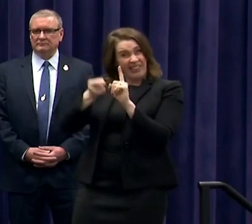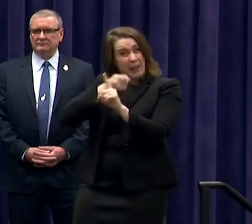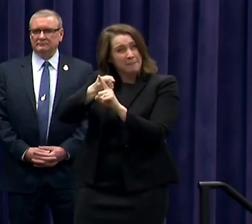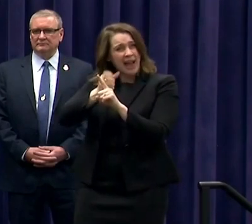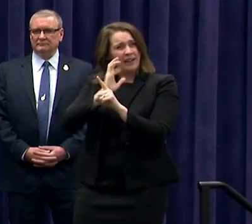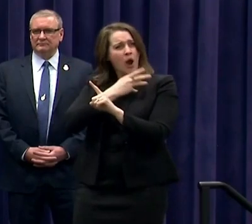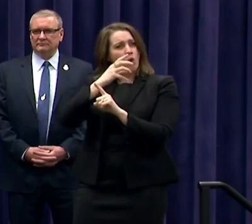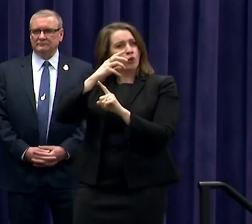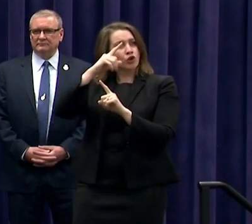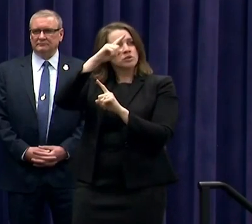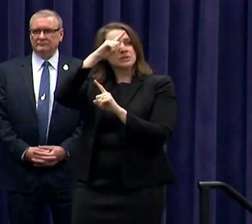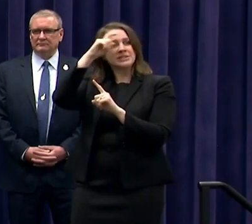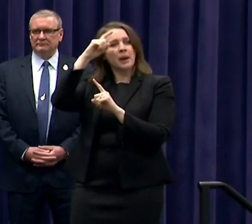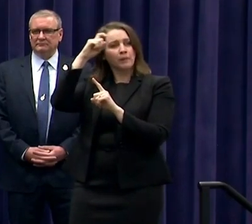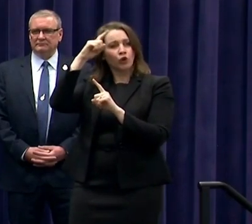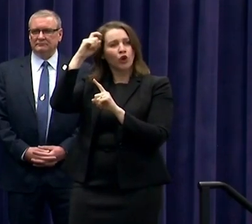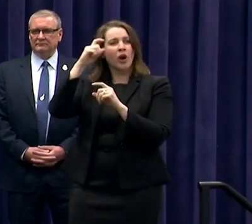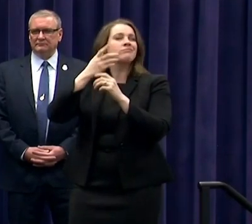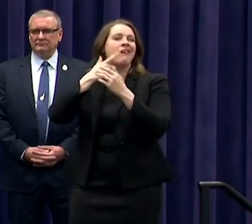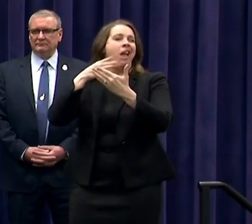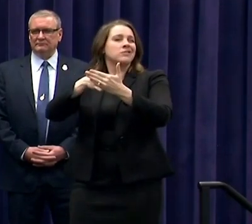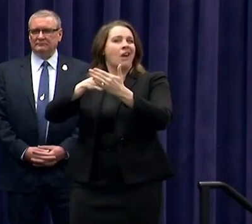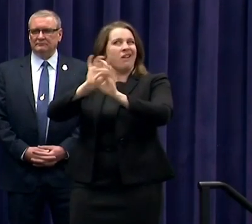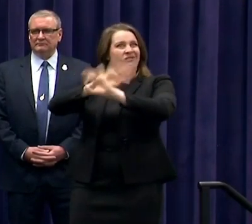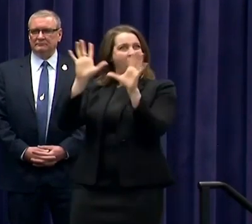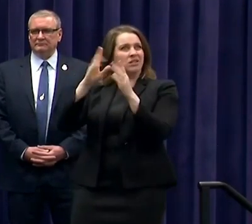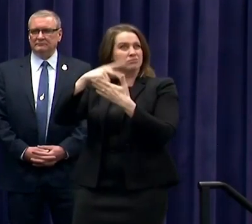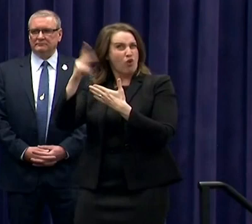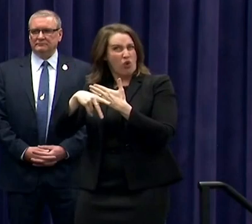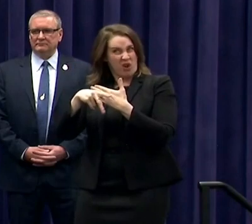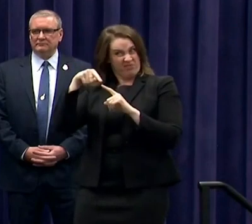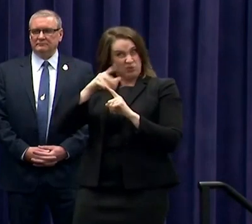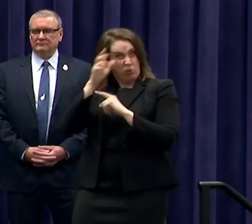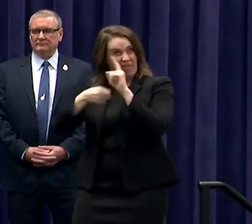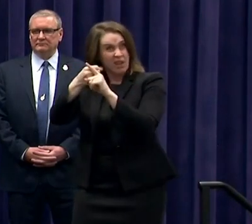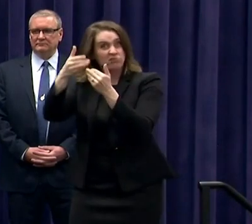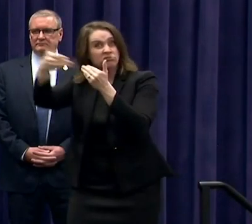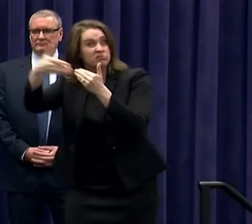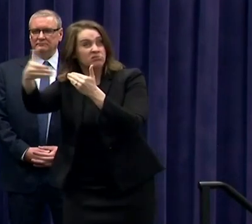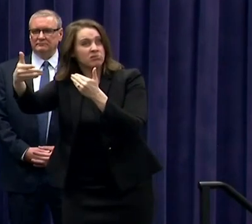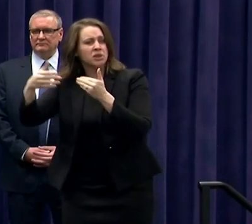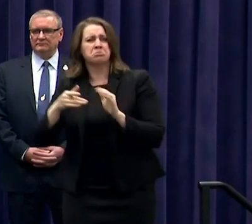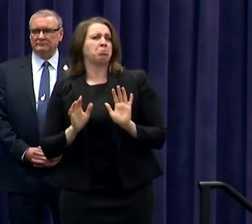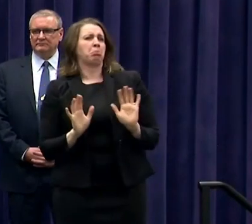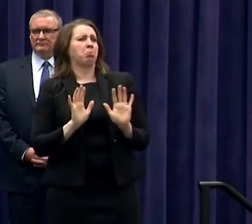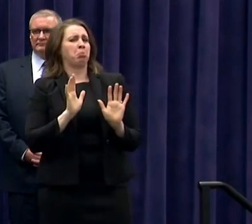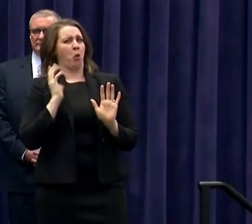how? Well, they haven't really impacted them. We started our summer planning back in